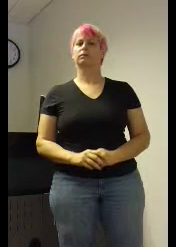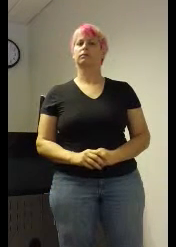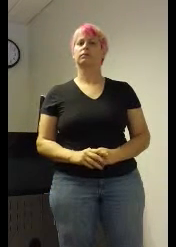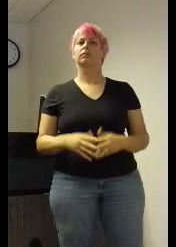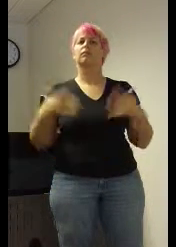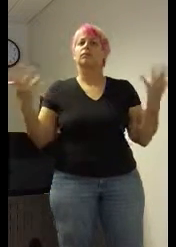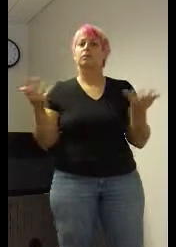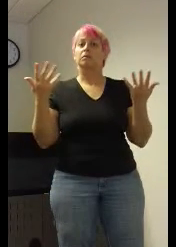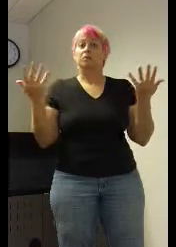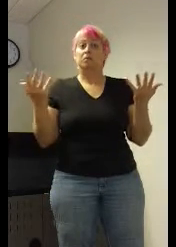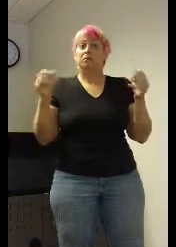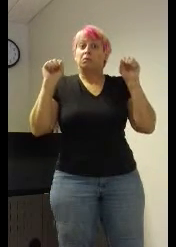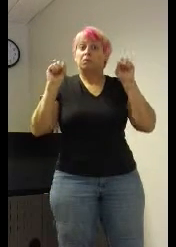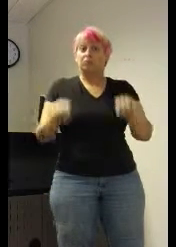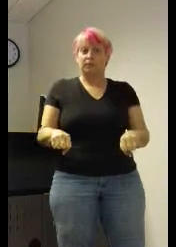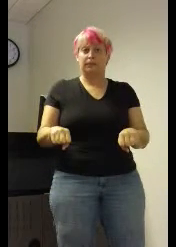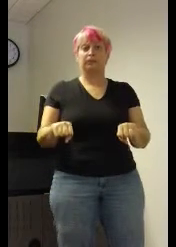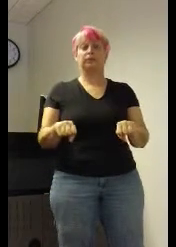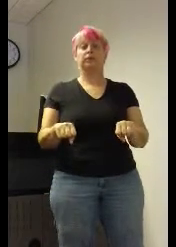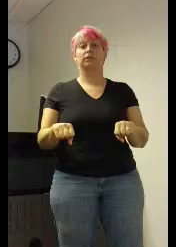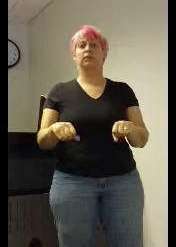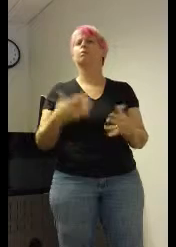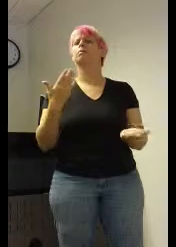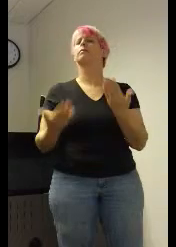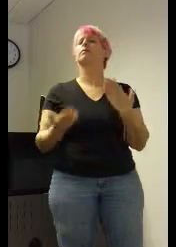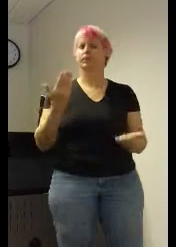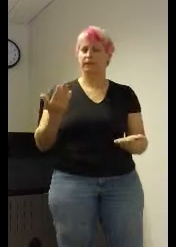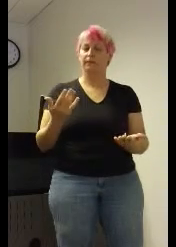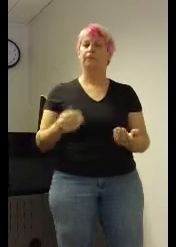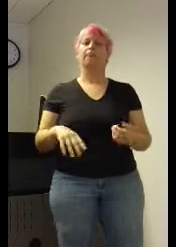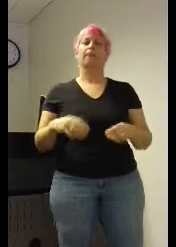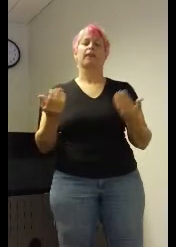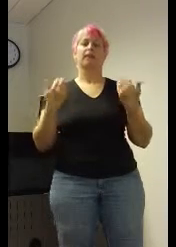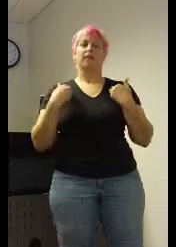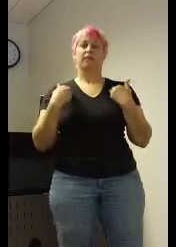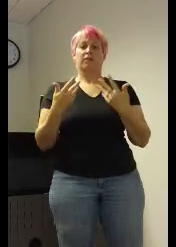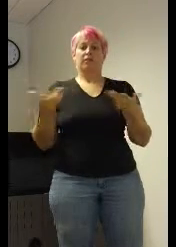these symptoms, what are we going to do about how we act?